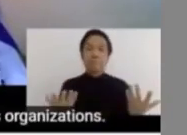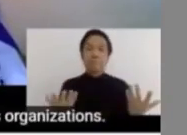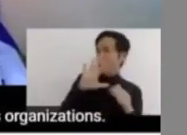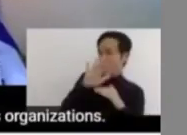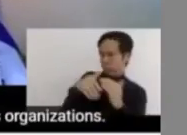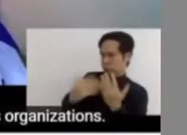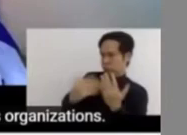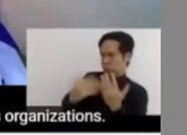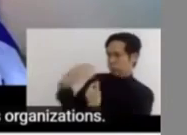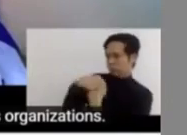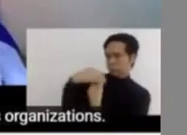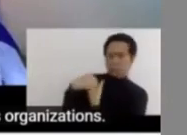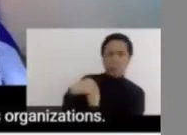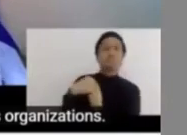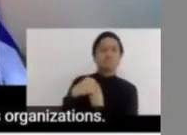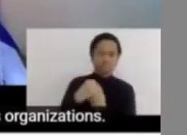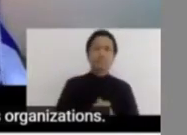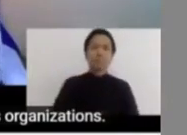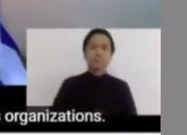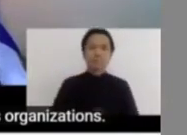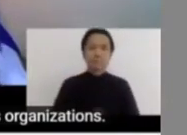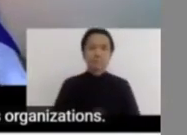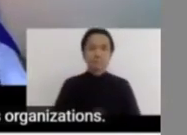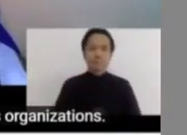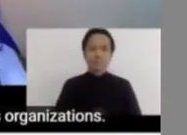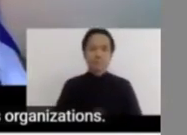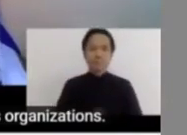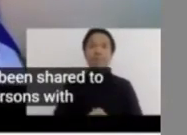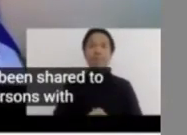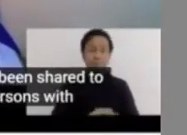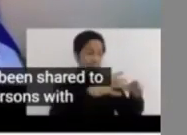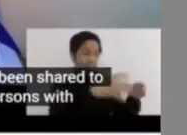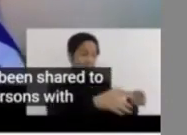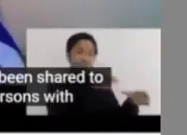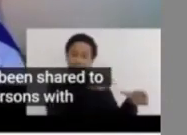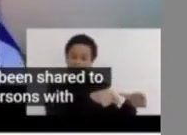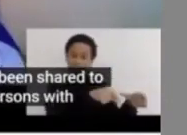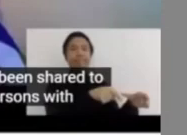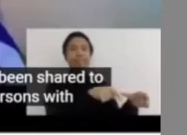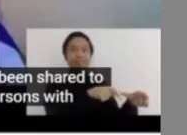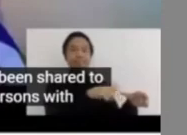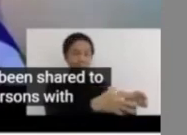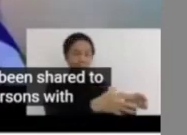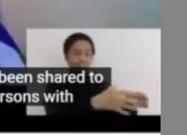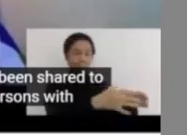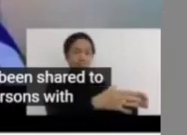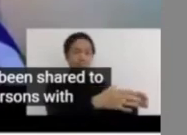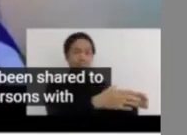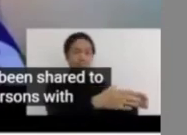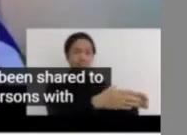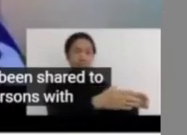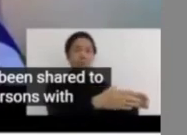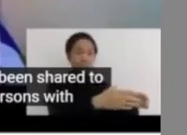level to ensure the voices of National Disabled People's Organization. We've also worked on